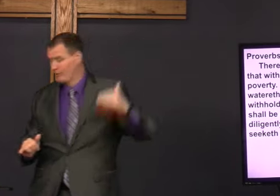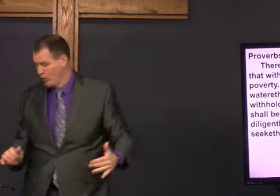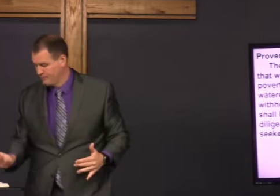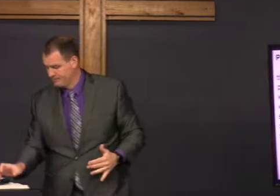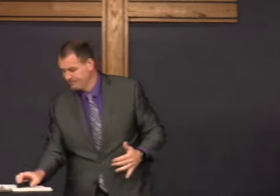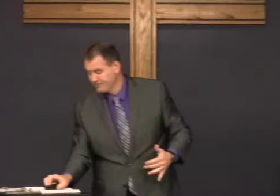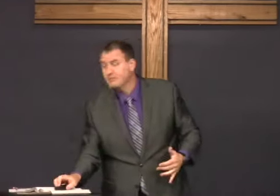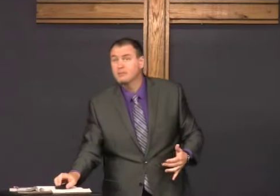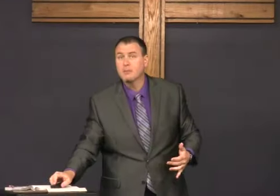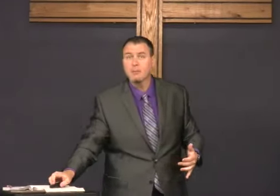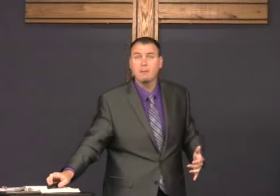well.